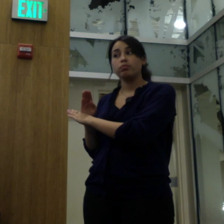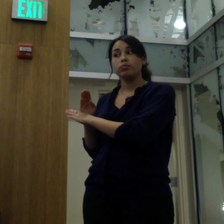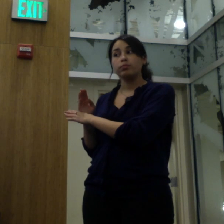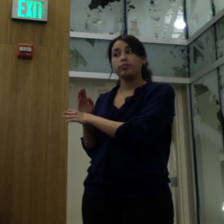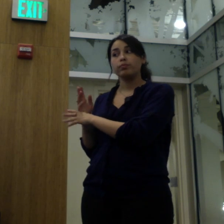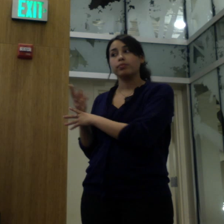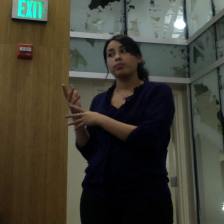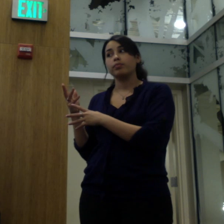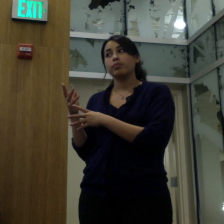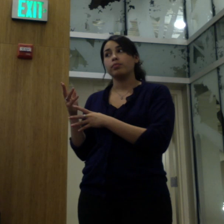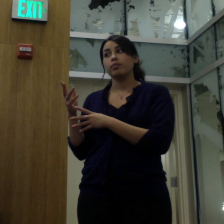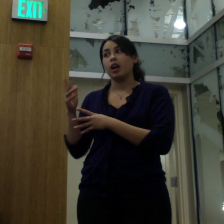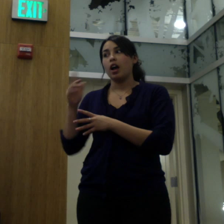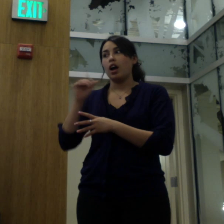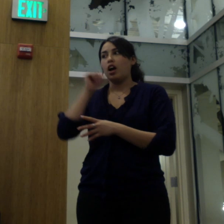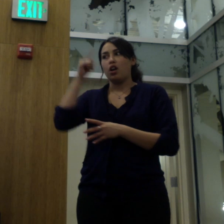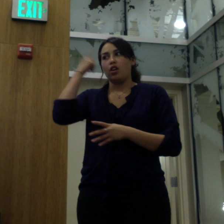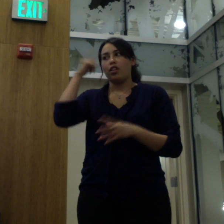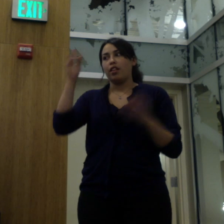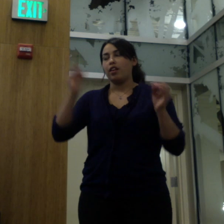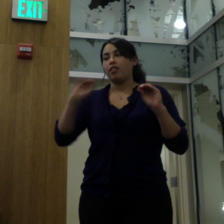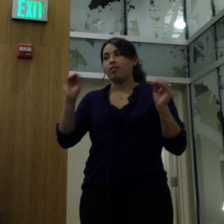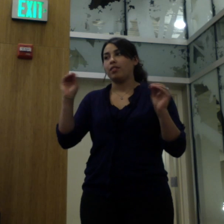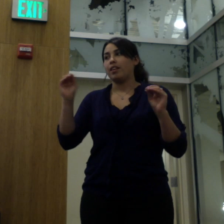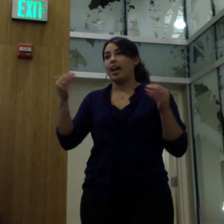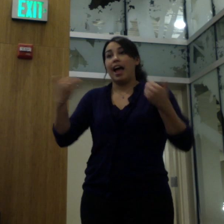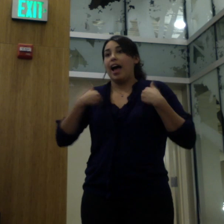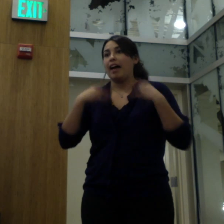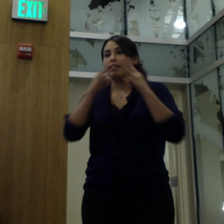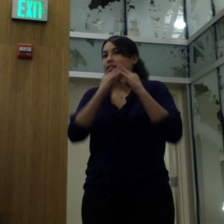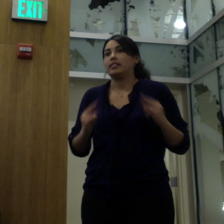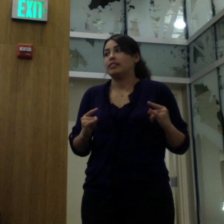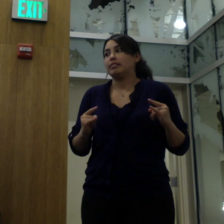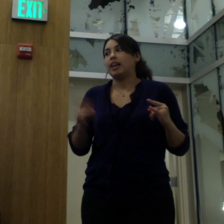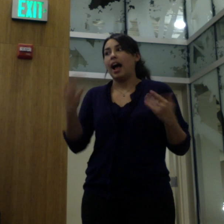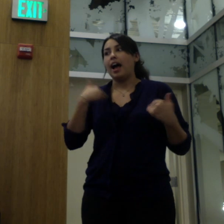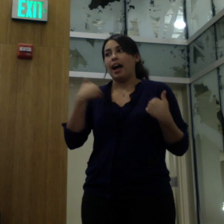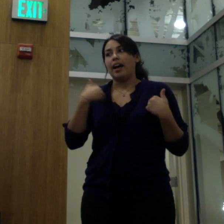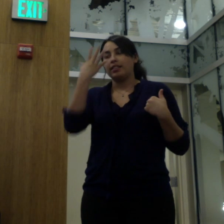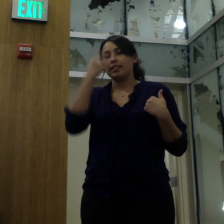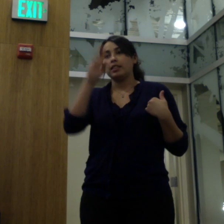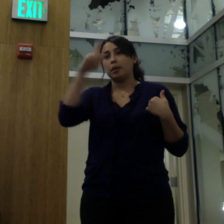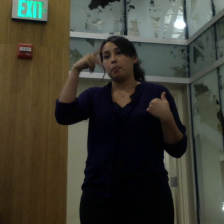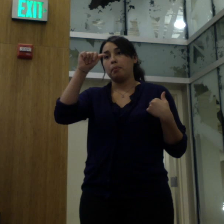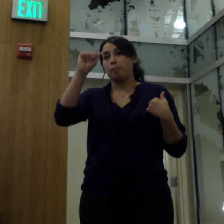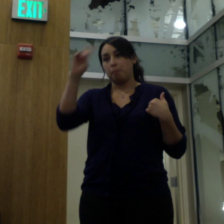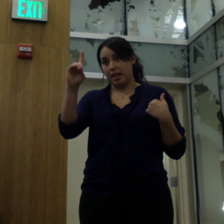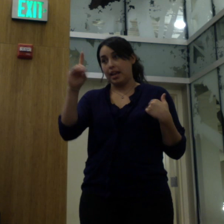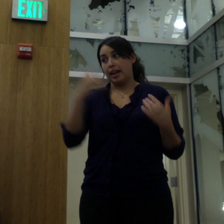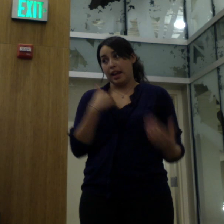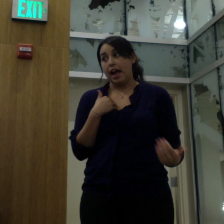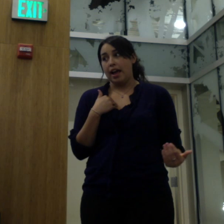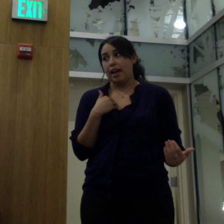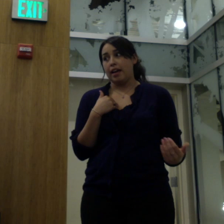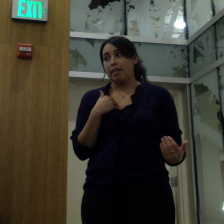I don't think I have anything. I don't have a tent. I do have my sleeping pads.